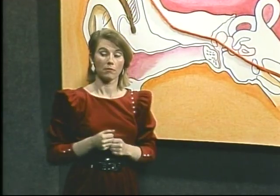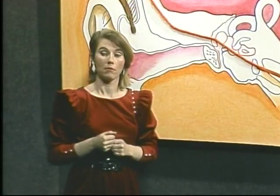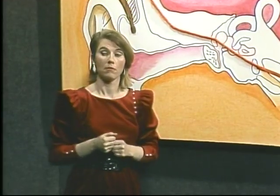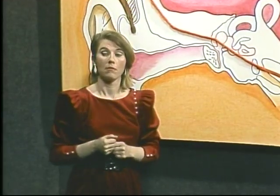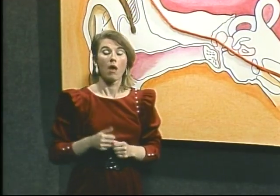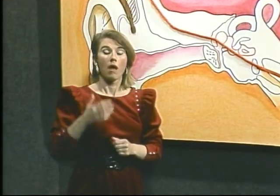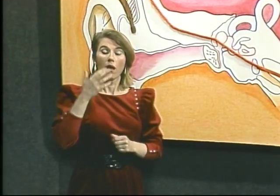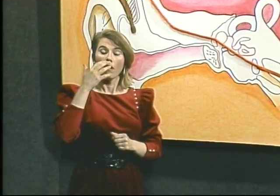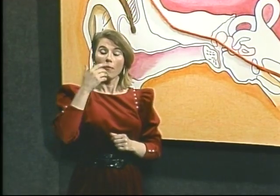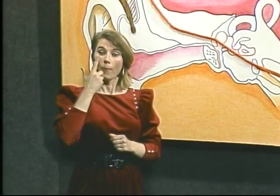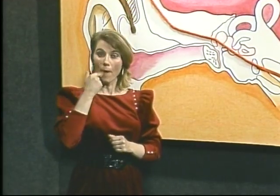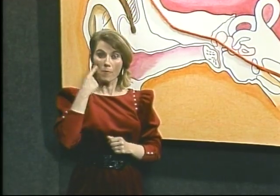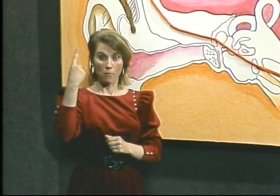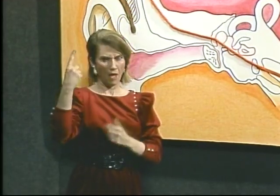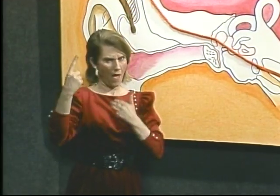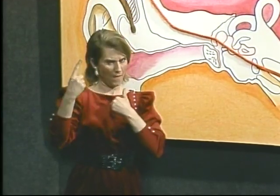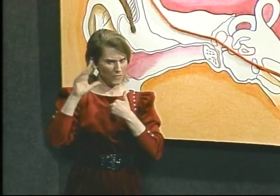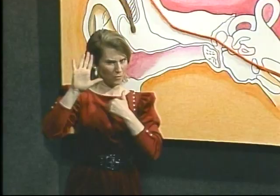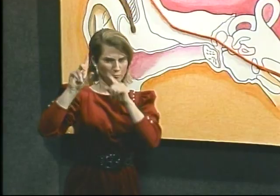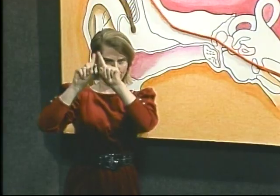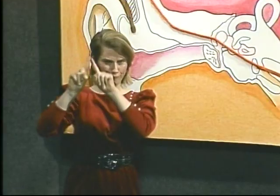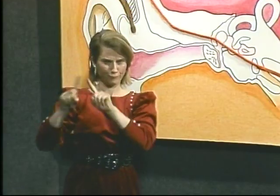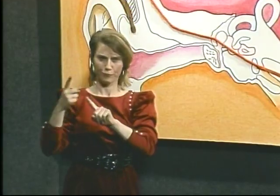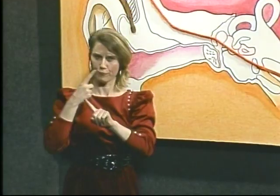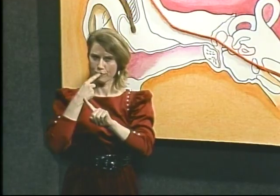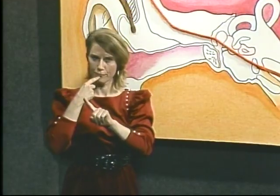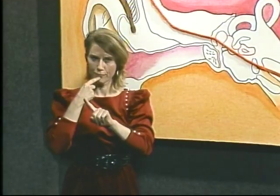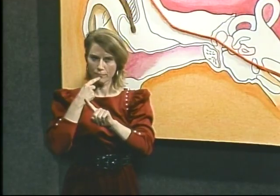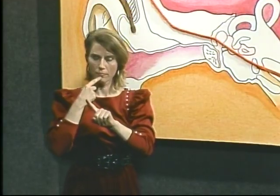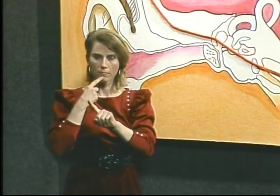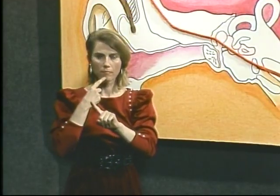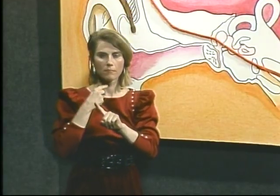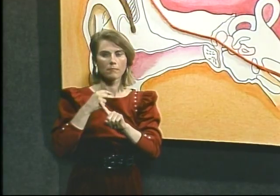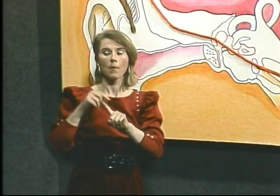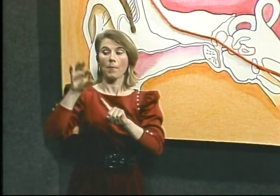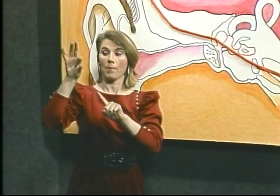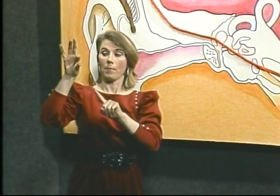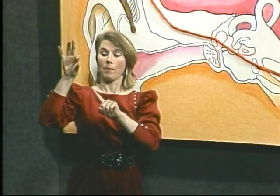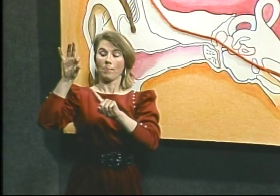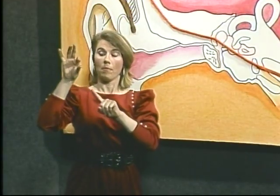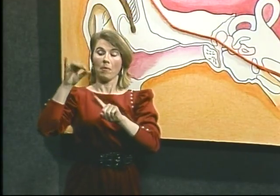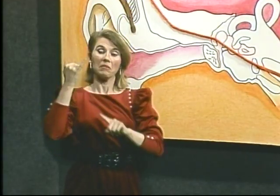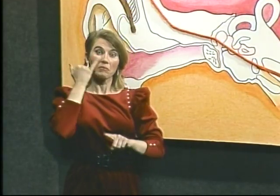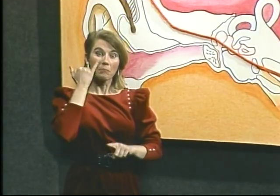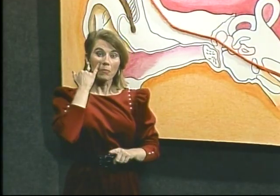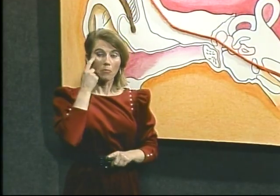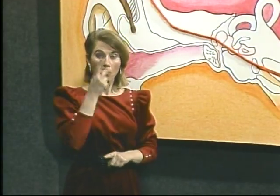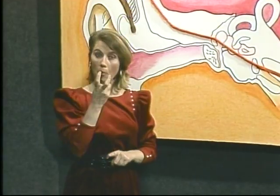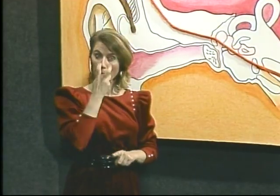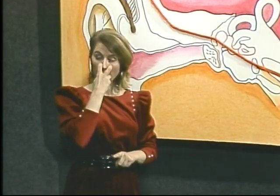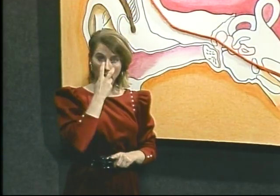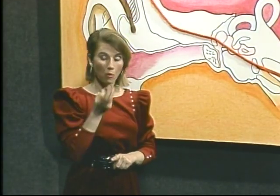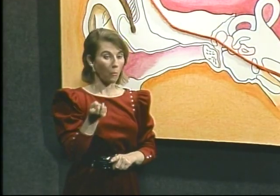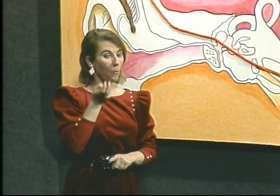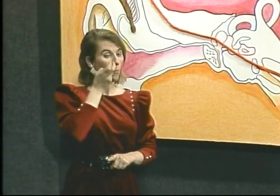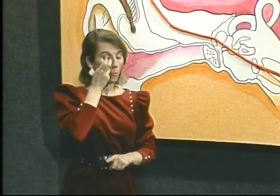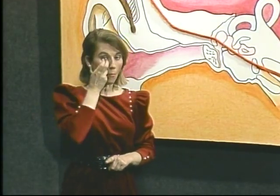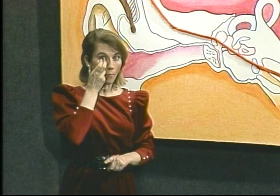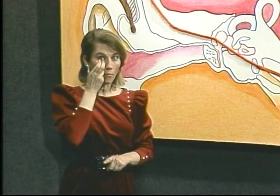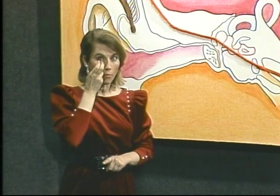colors, if an individual could see only one type of red,